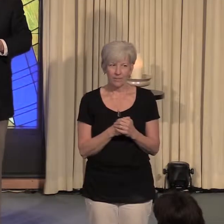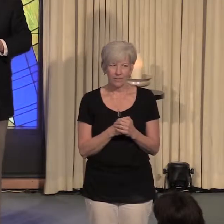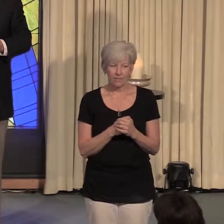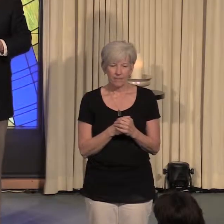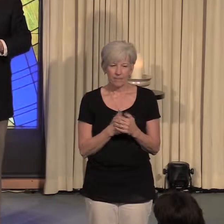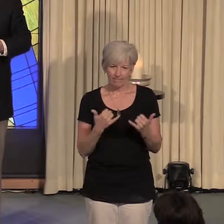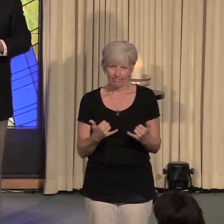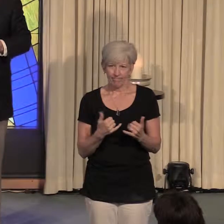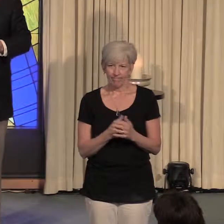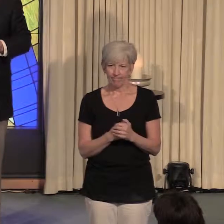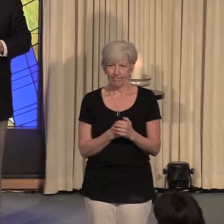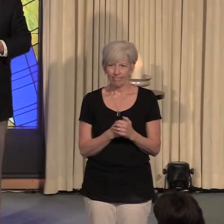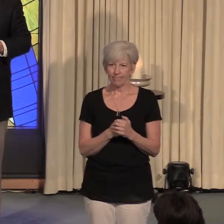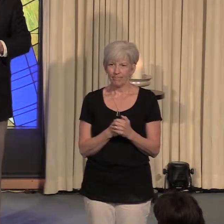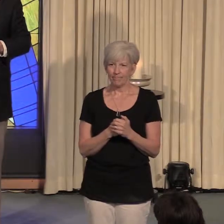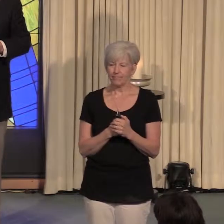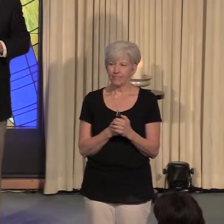anymore.